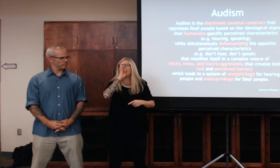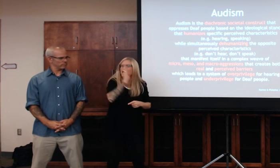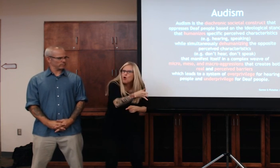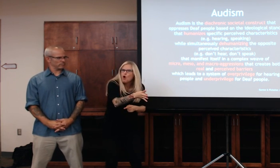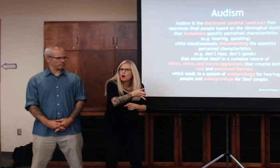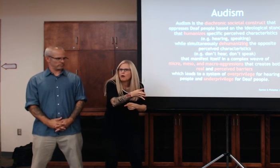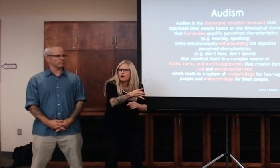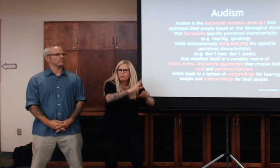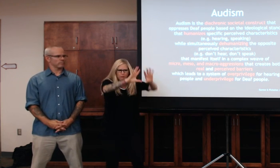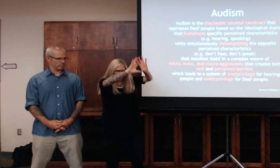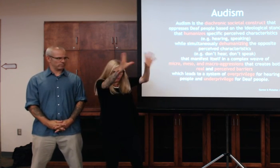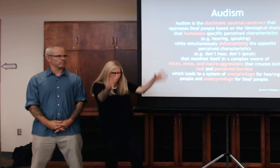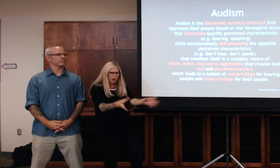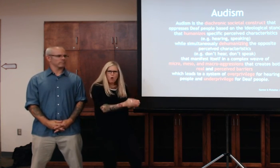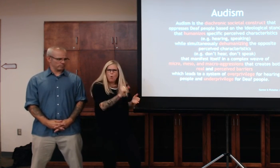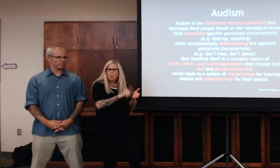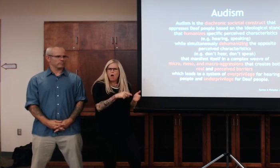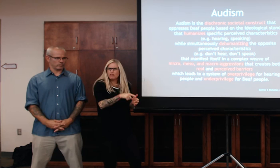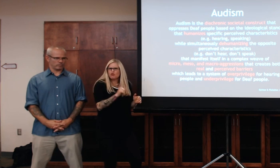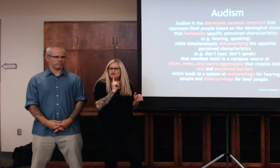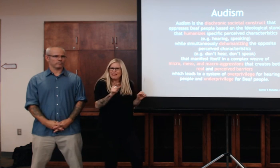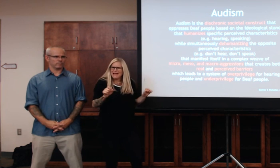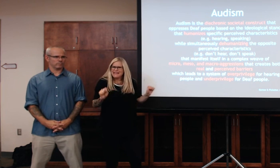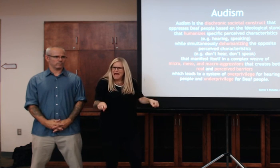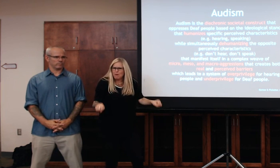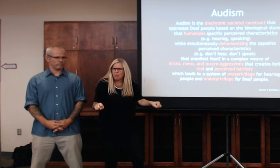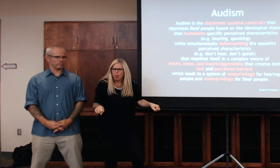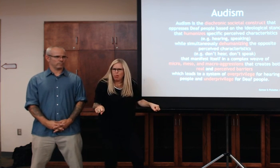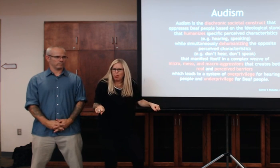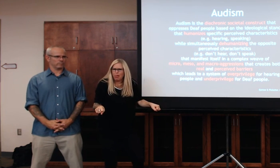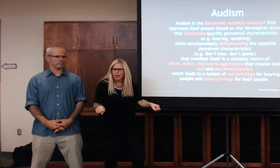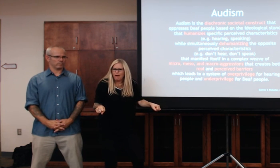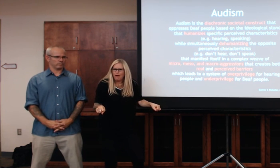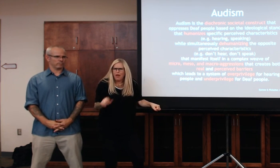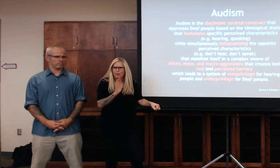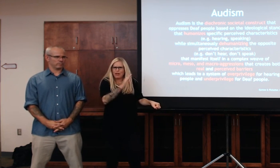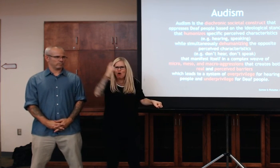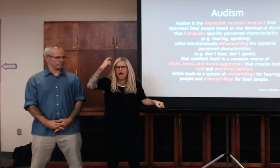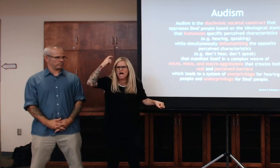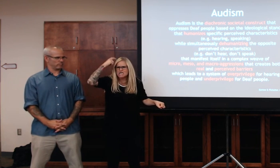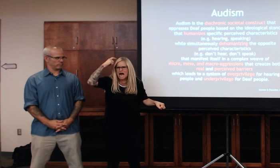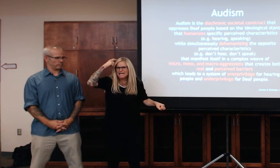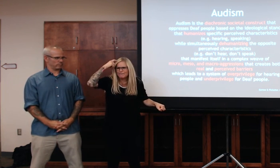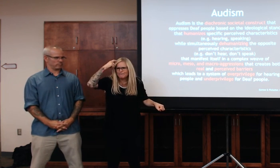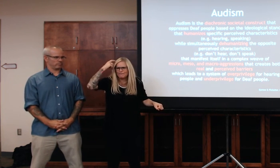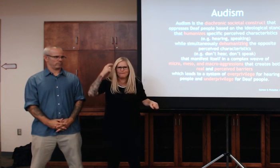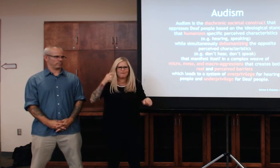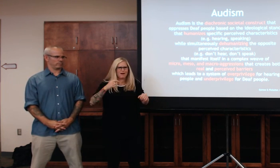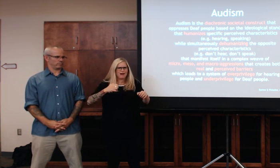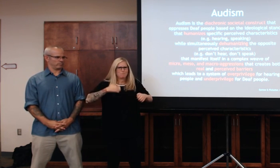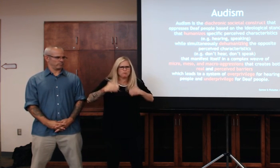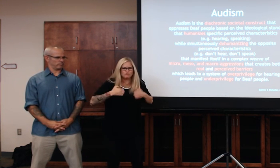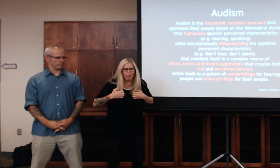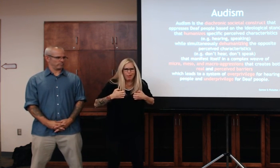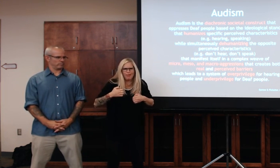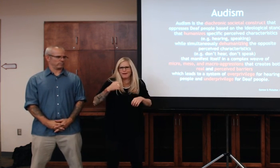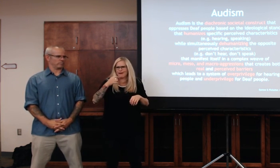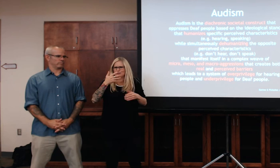They're ignoring the whole child as to what they're really capable of. Their cognitive function, their emotional